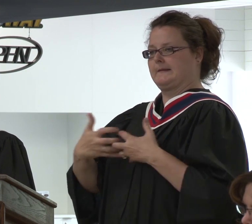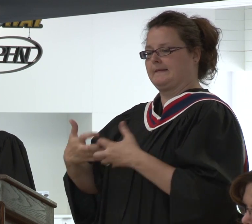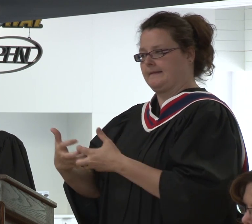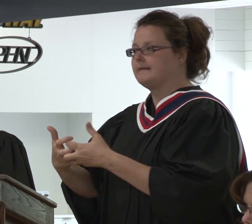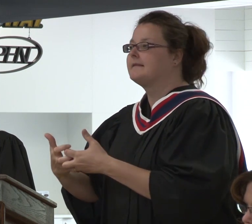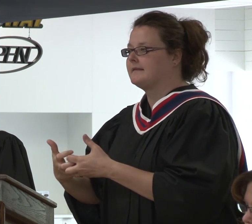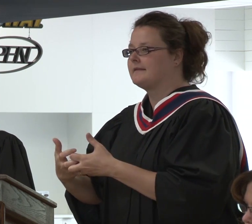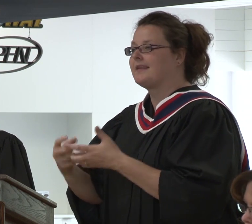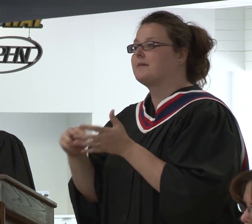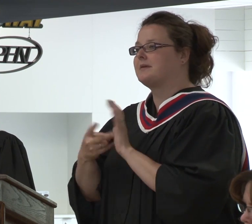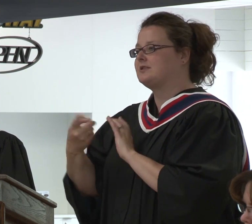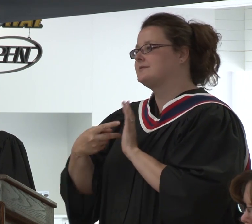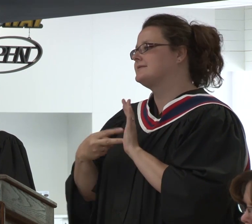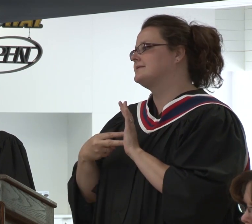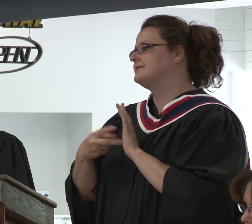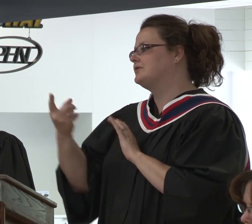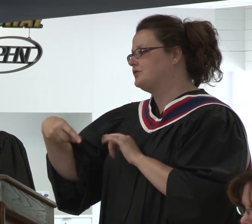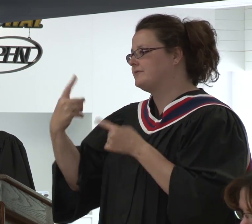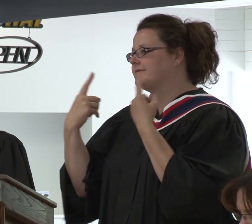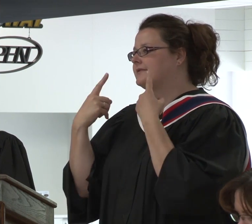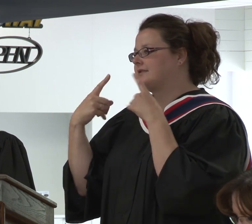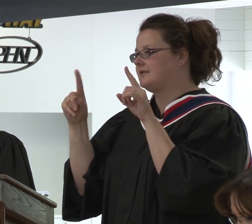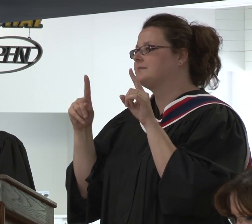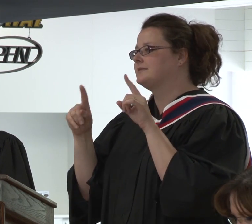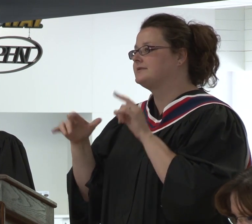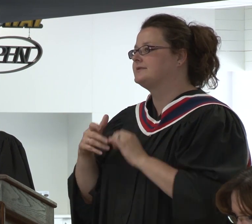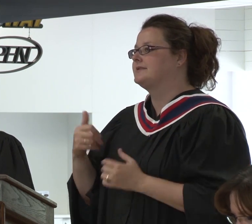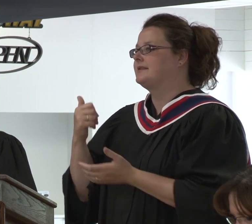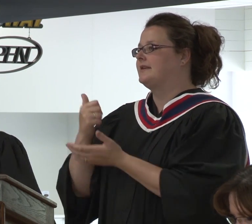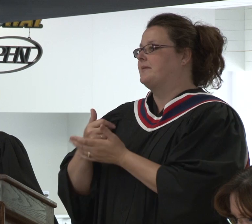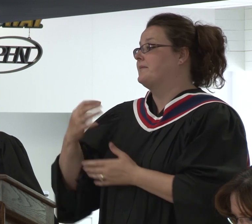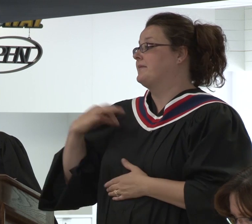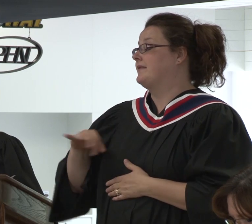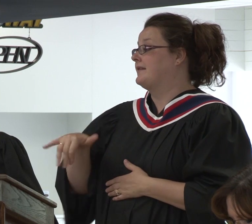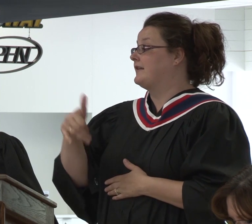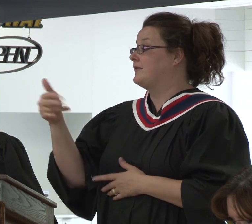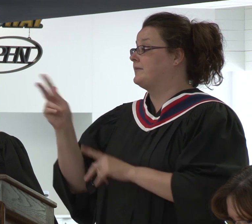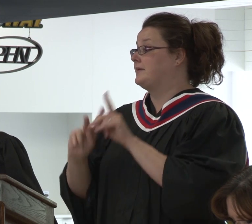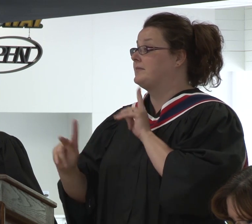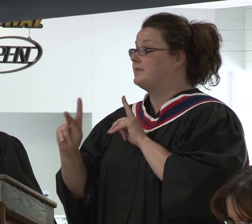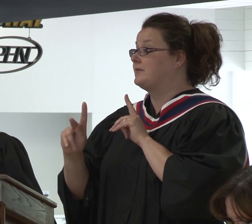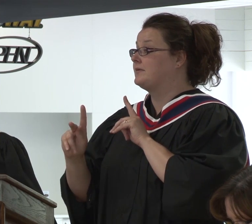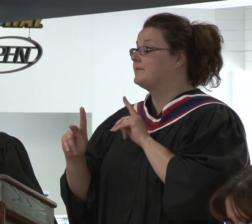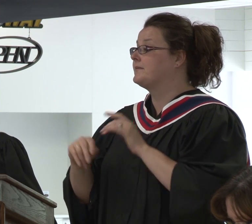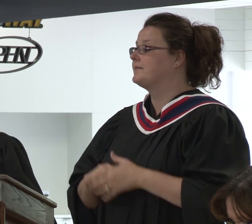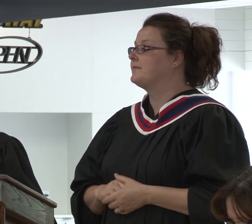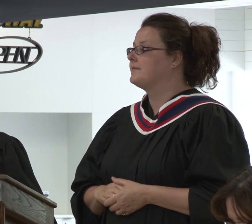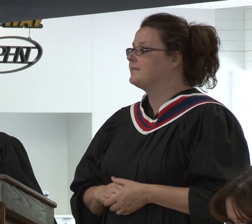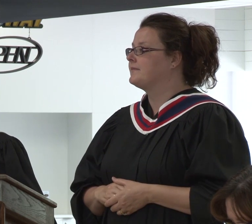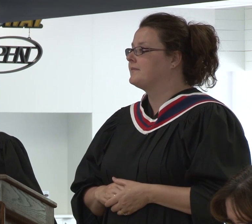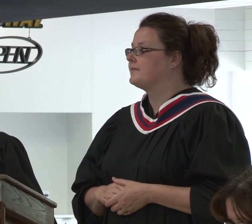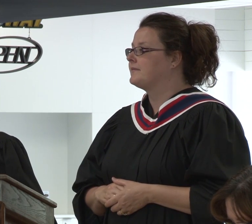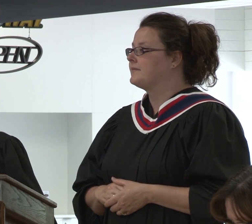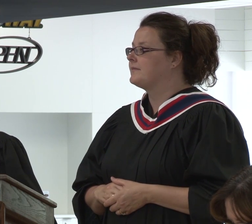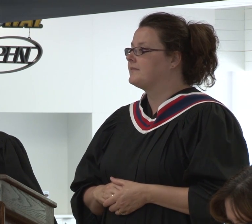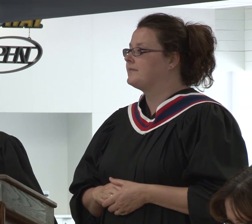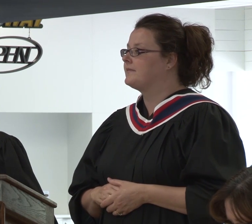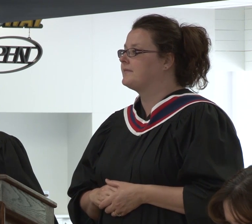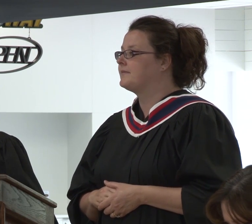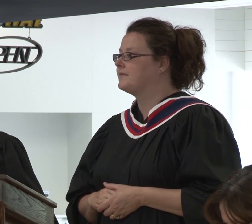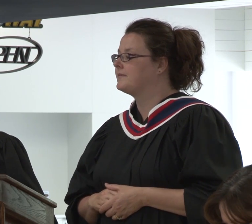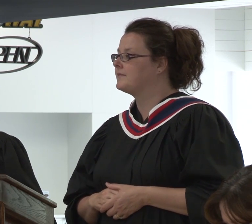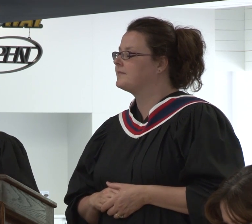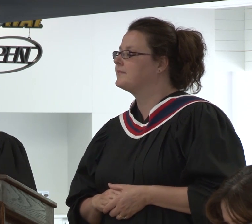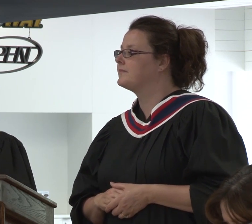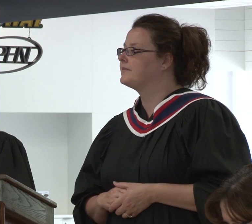have accomplished way more for others than for yourself. But what is strange is that at the same